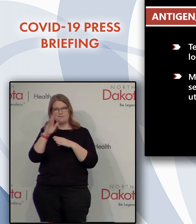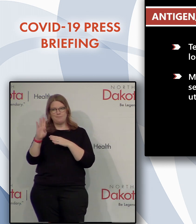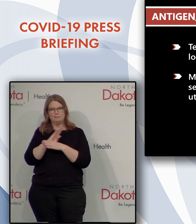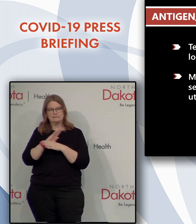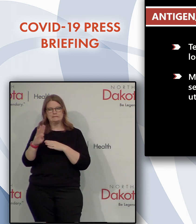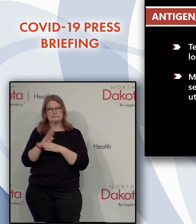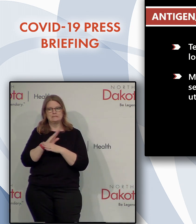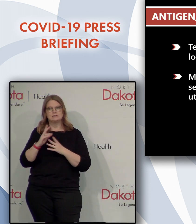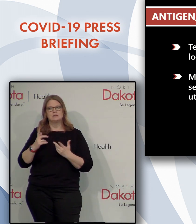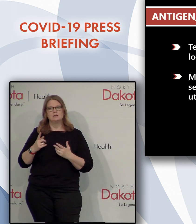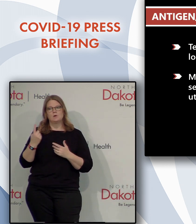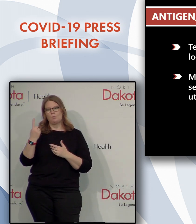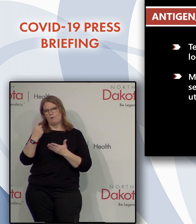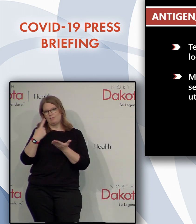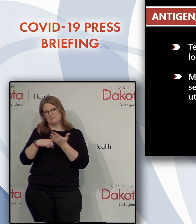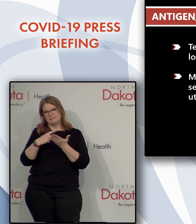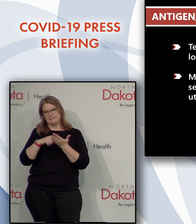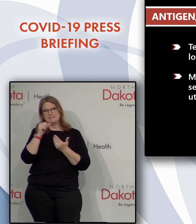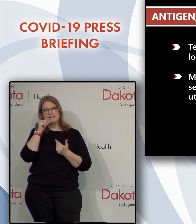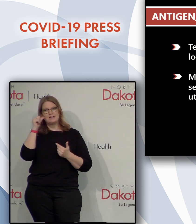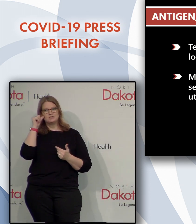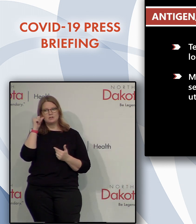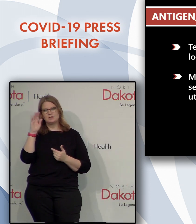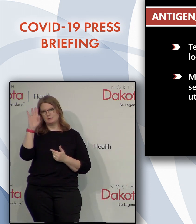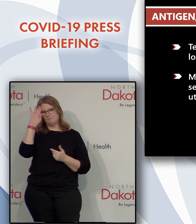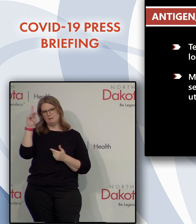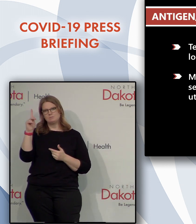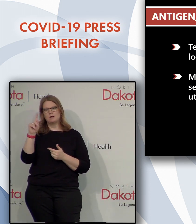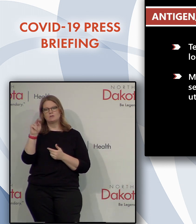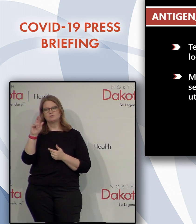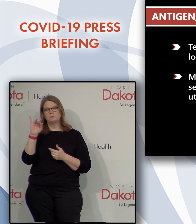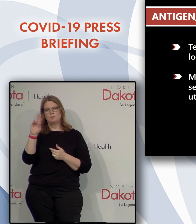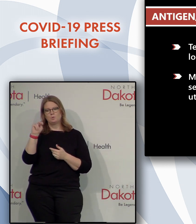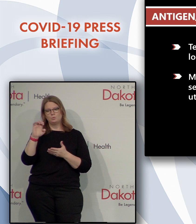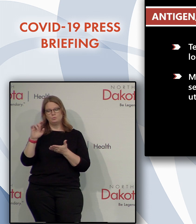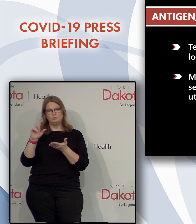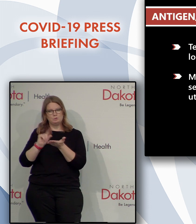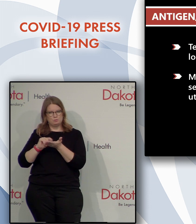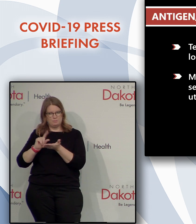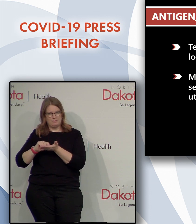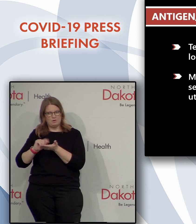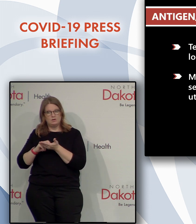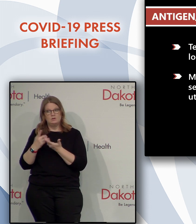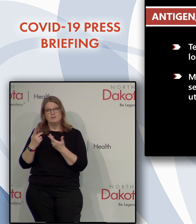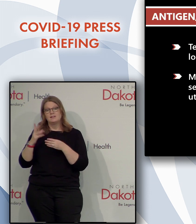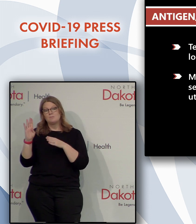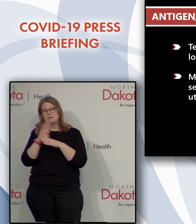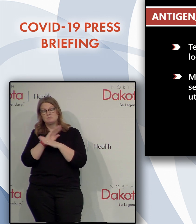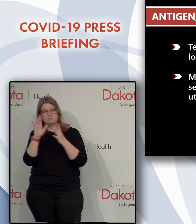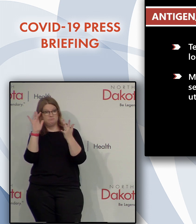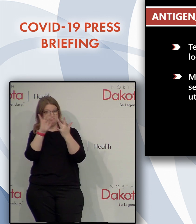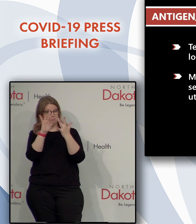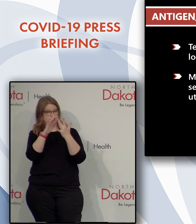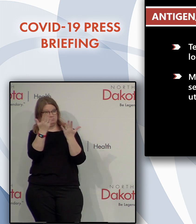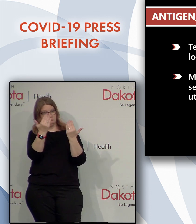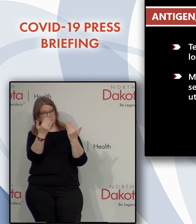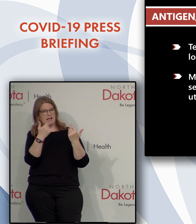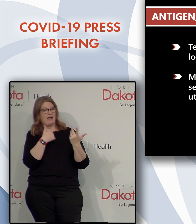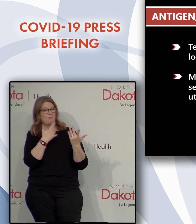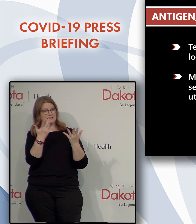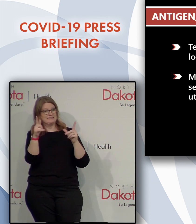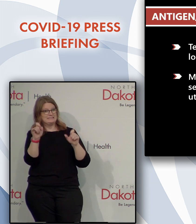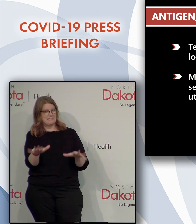was one that was featured yesterday in the Bismarck Tribune, where businesses have been reaching out to take advantage of this to test